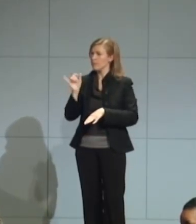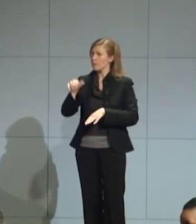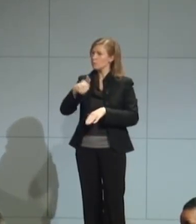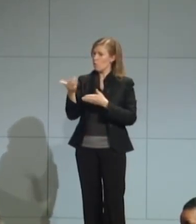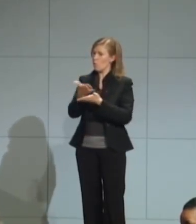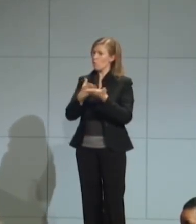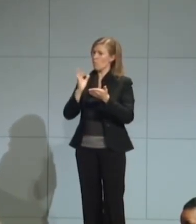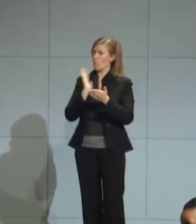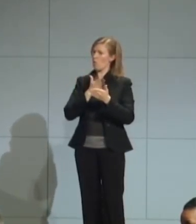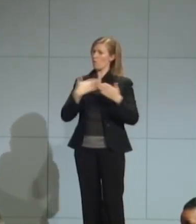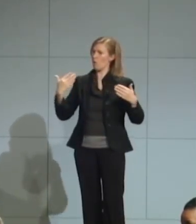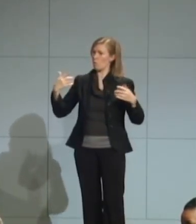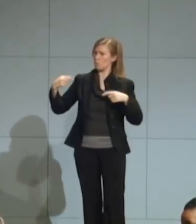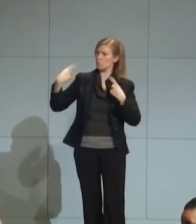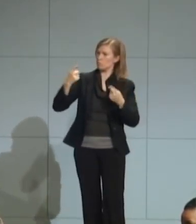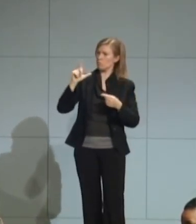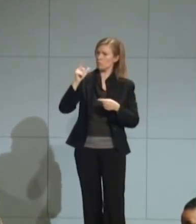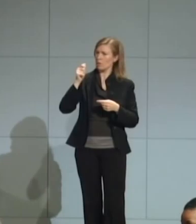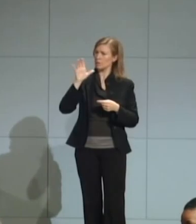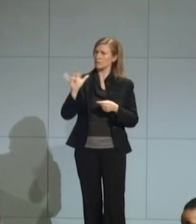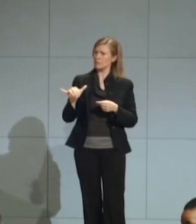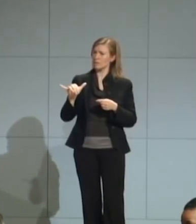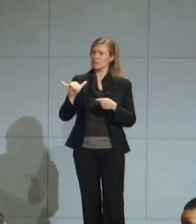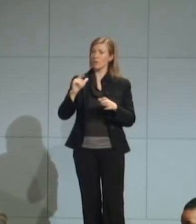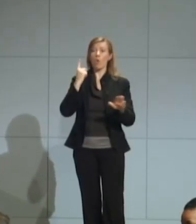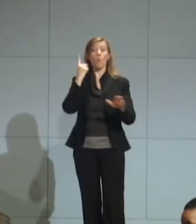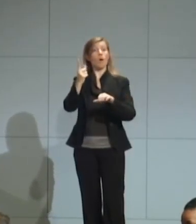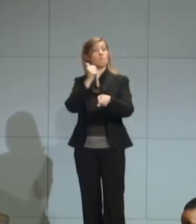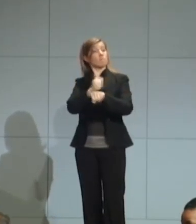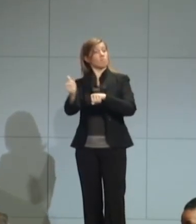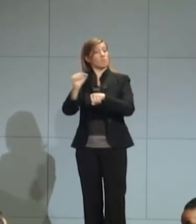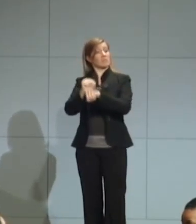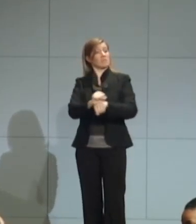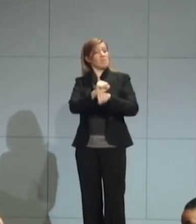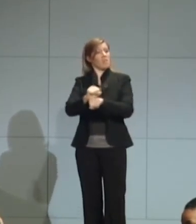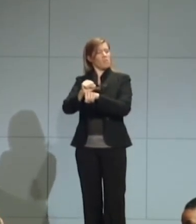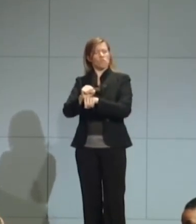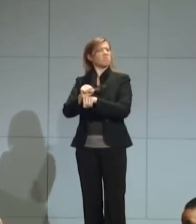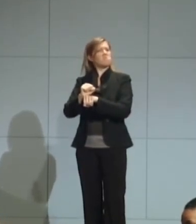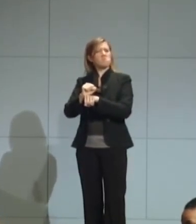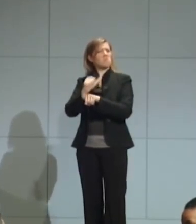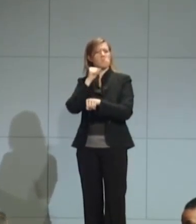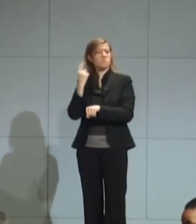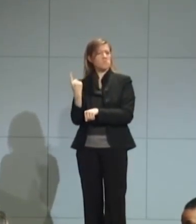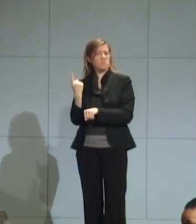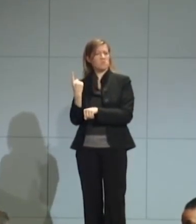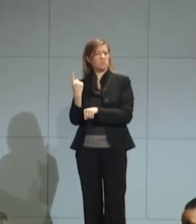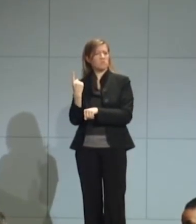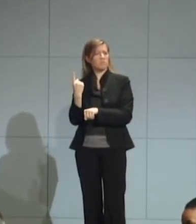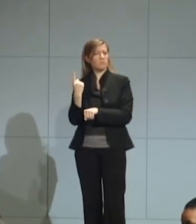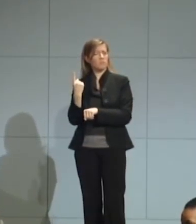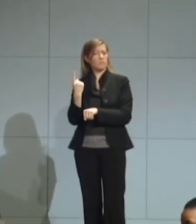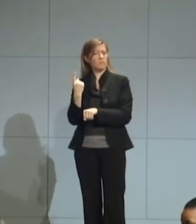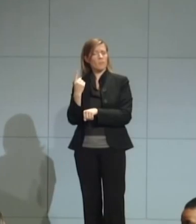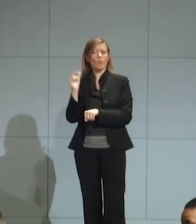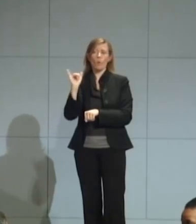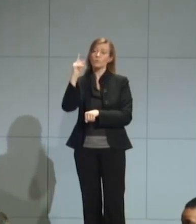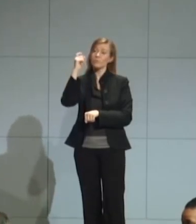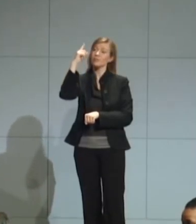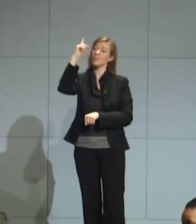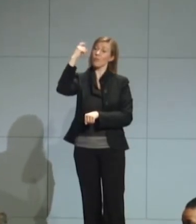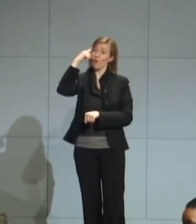bank, interest means that that's going to grow at a much faster rate than just money itself in your pocket, right?